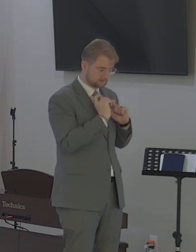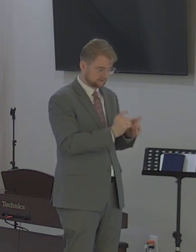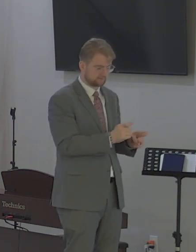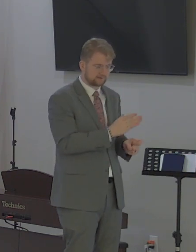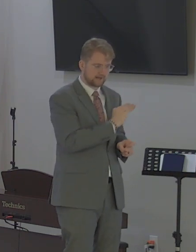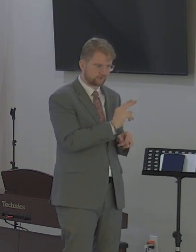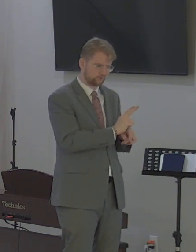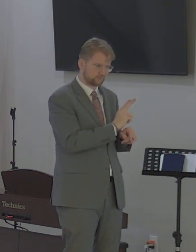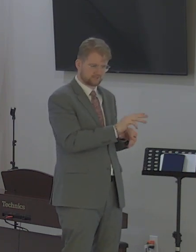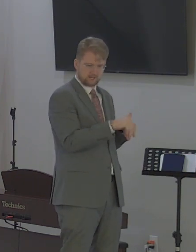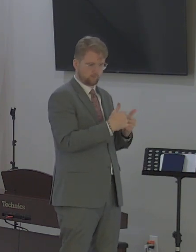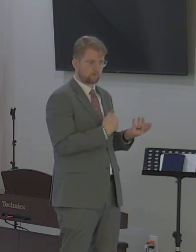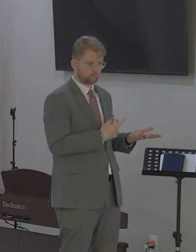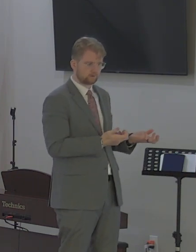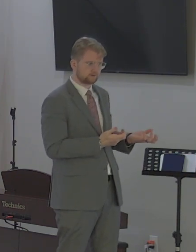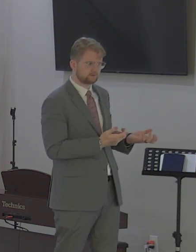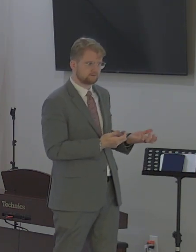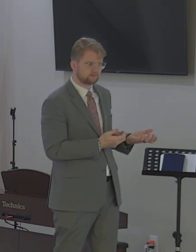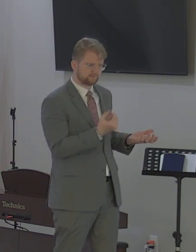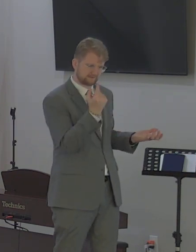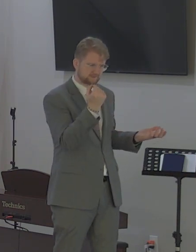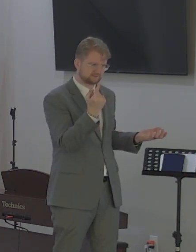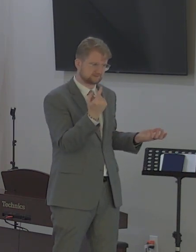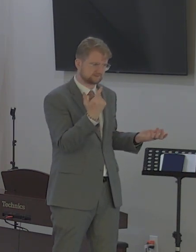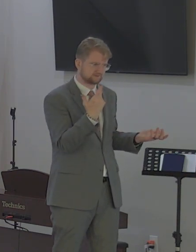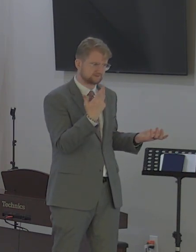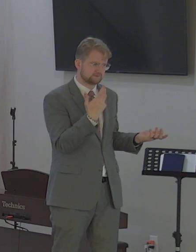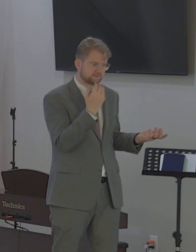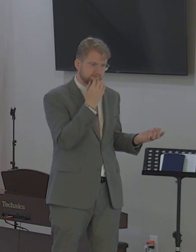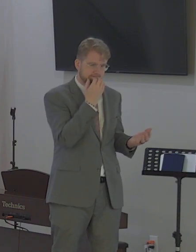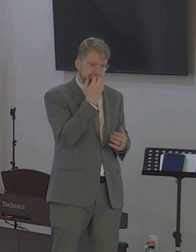we want to use it. Does that make sense?